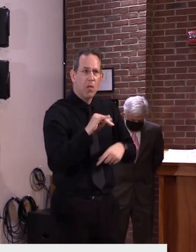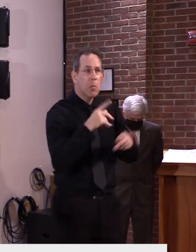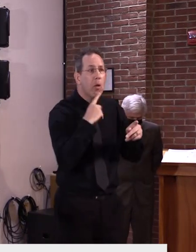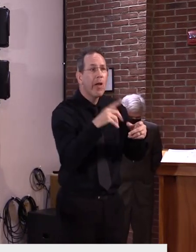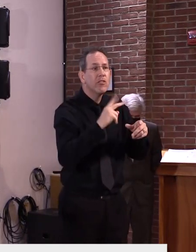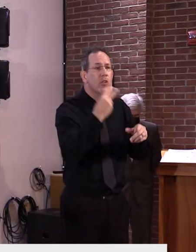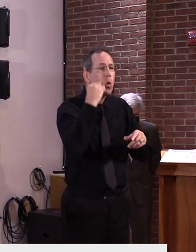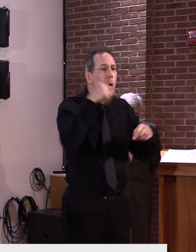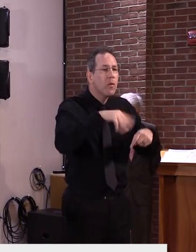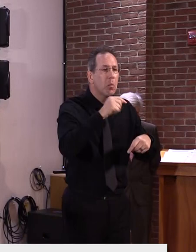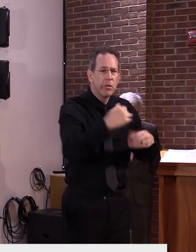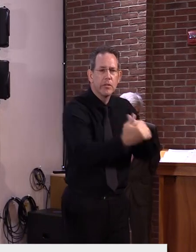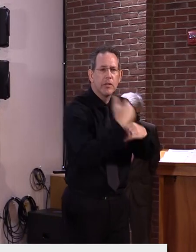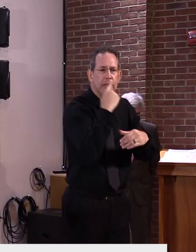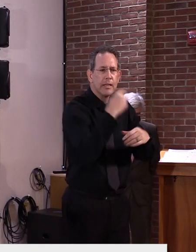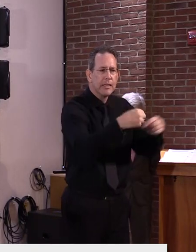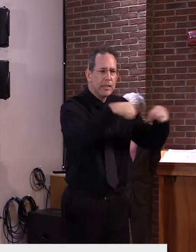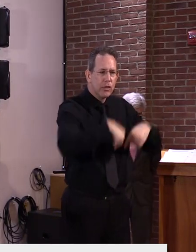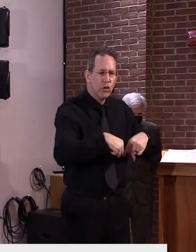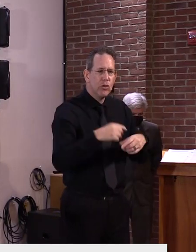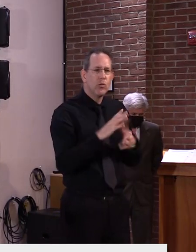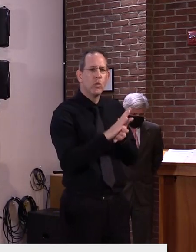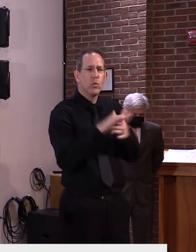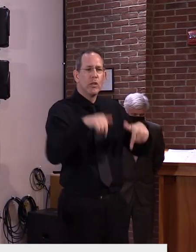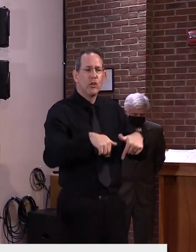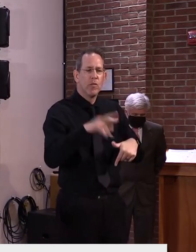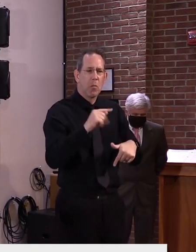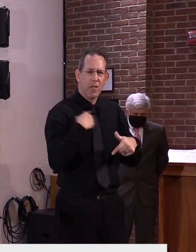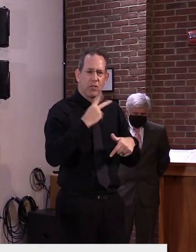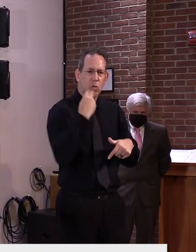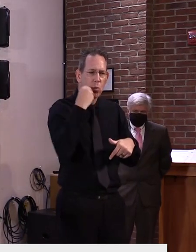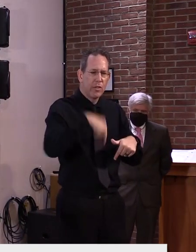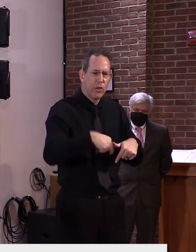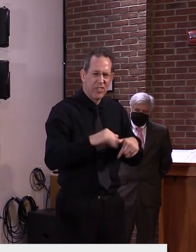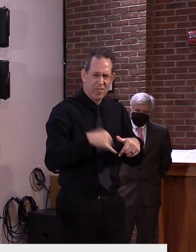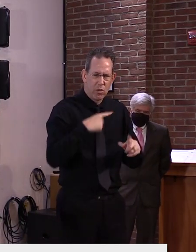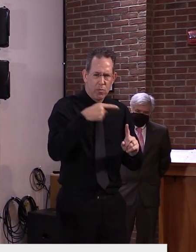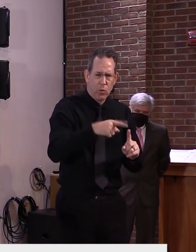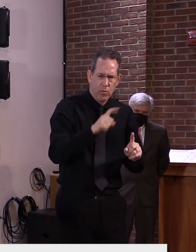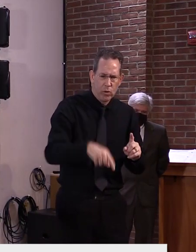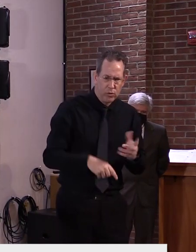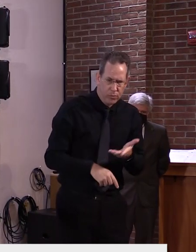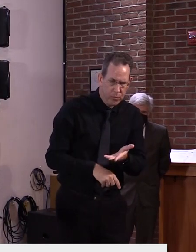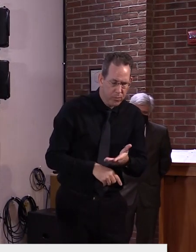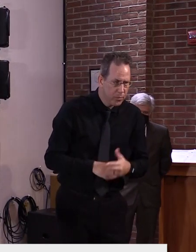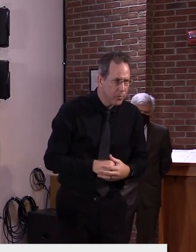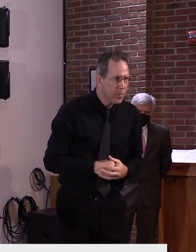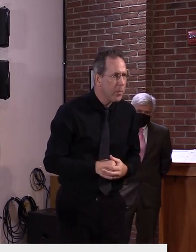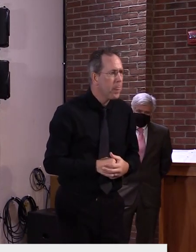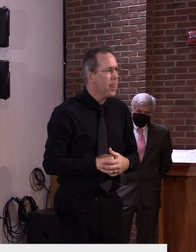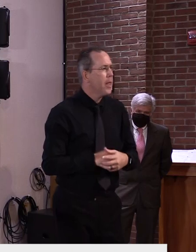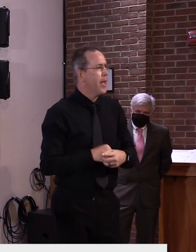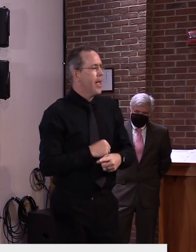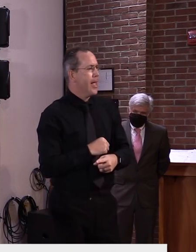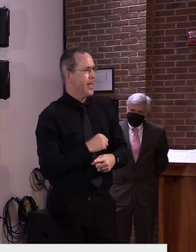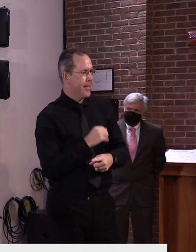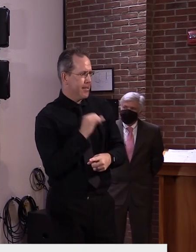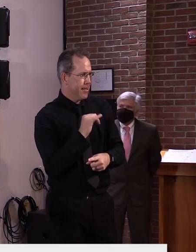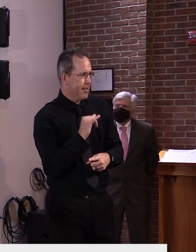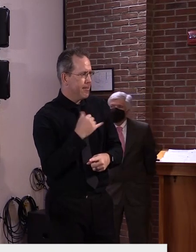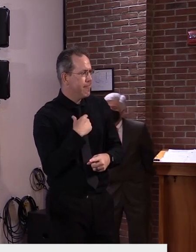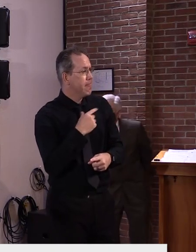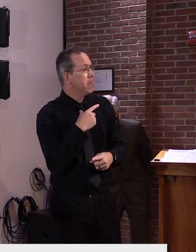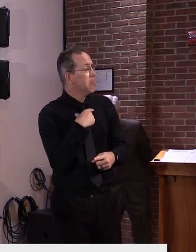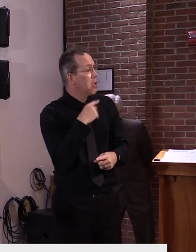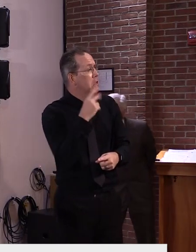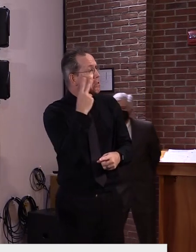Yeah, I'm not sure that we understand that, if that's a trend in Vermont yet or not. That's something certainly we could ask school boards.